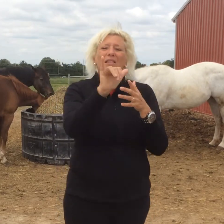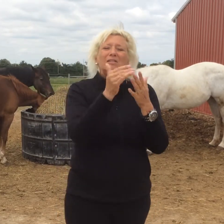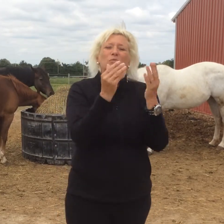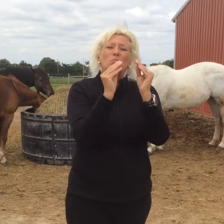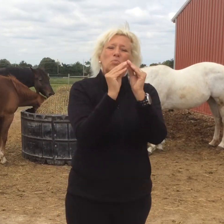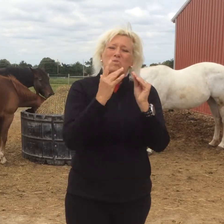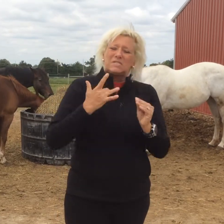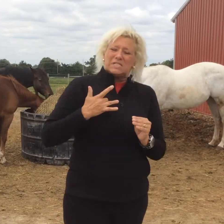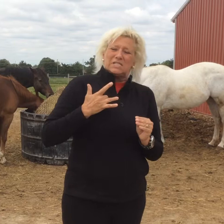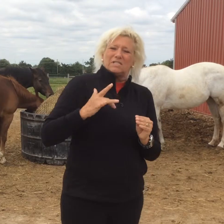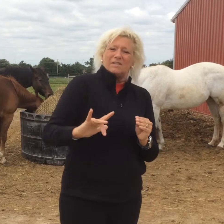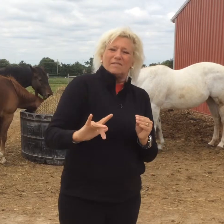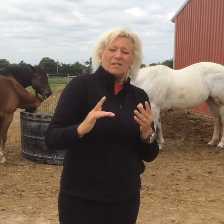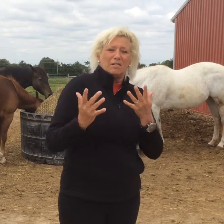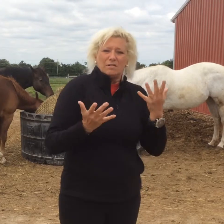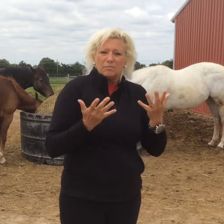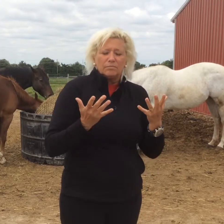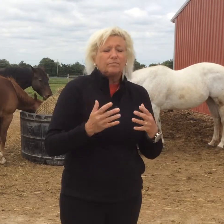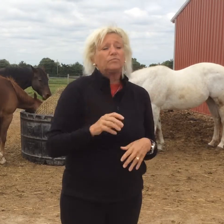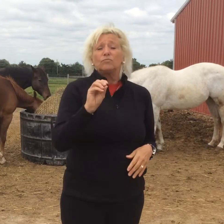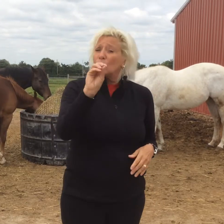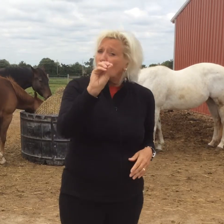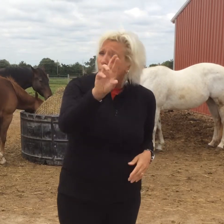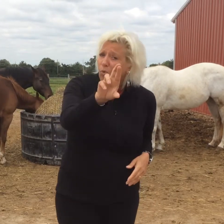or parents who are deaf with a hearing child.